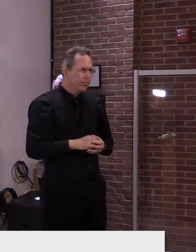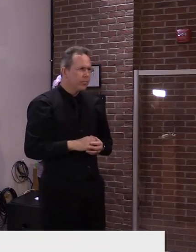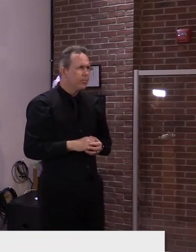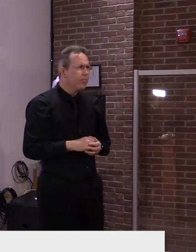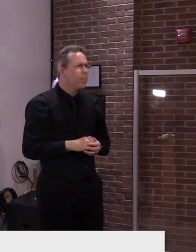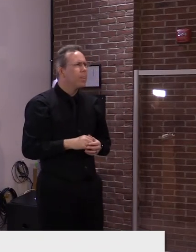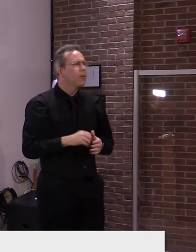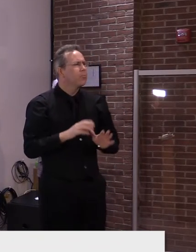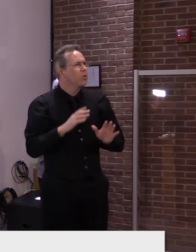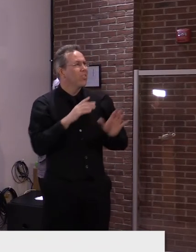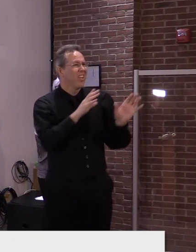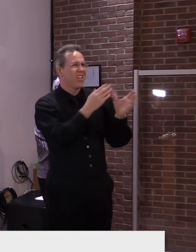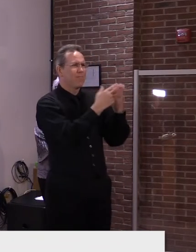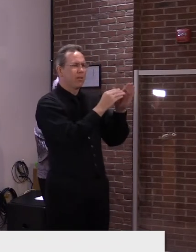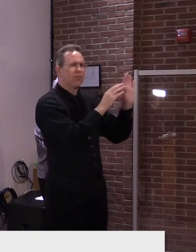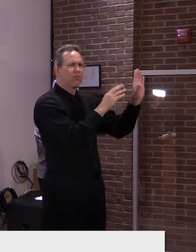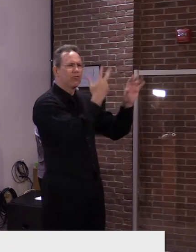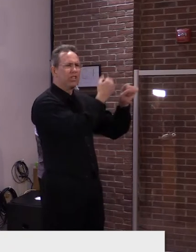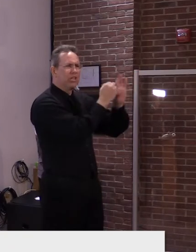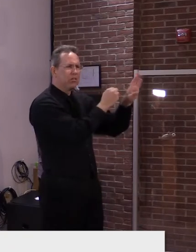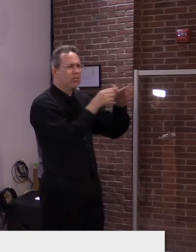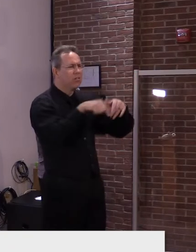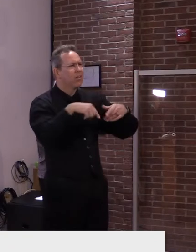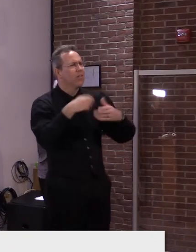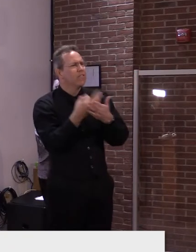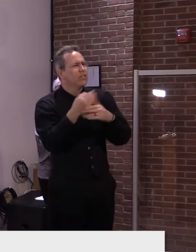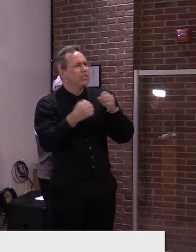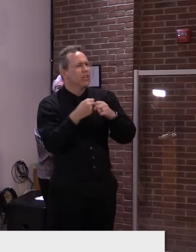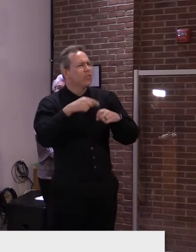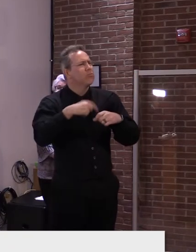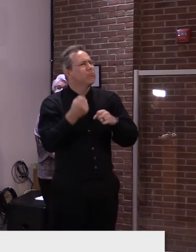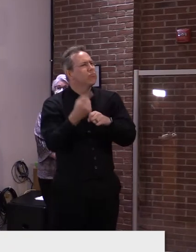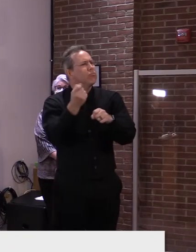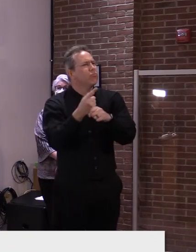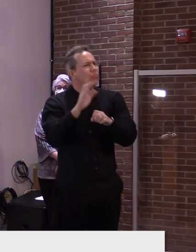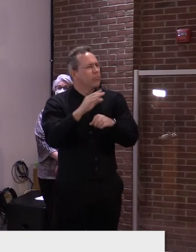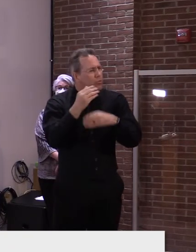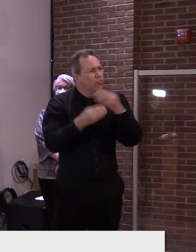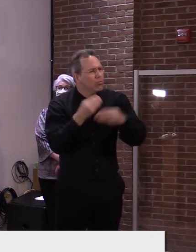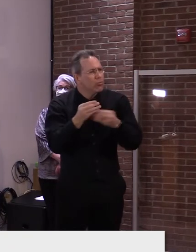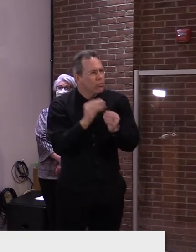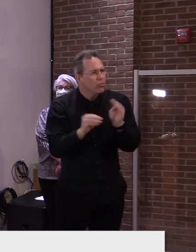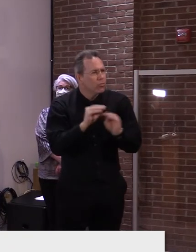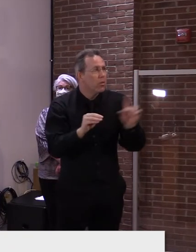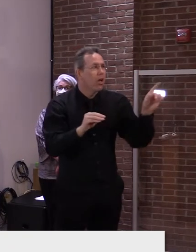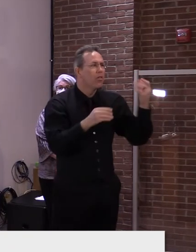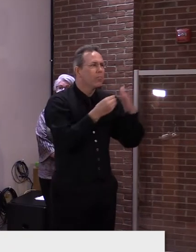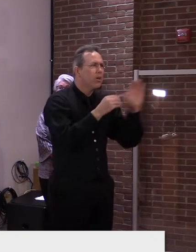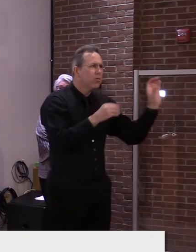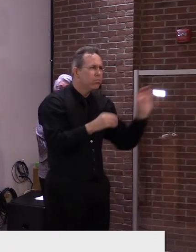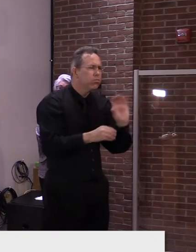biggest bang for the buck, the best return on investment possible for the future.